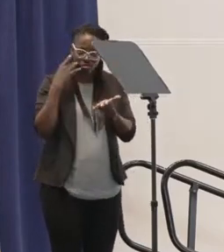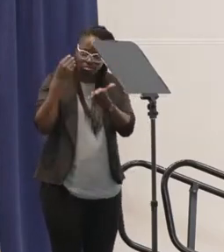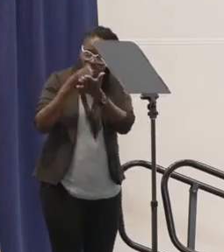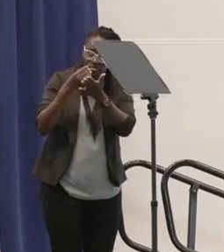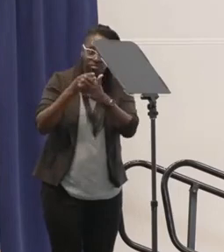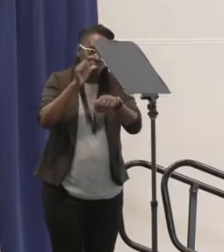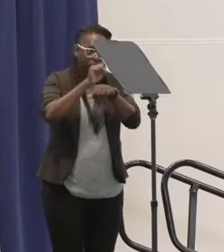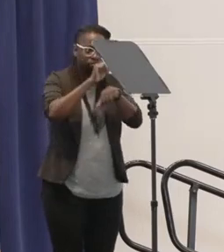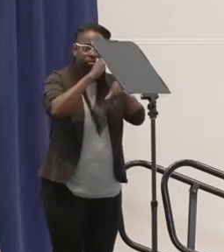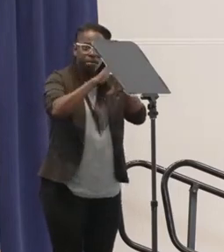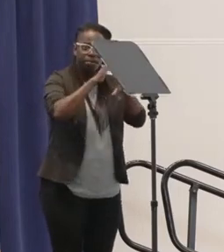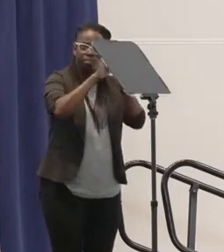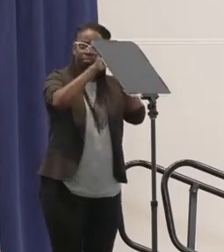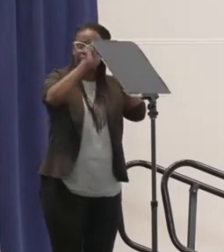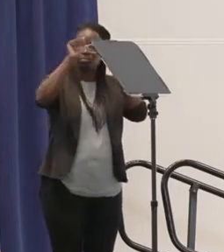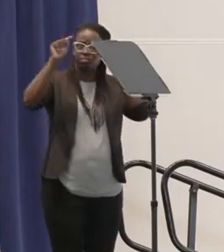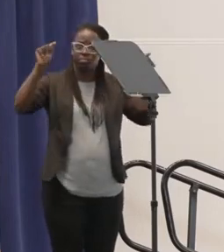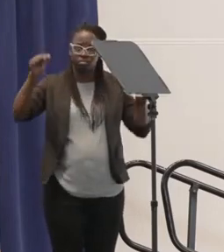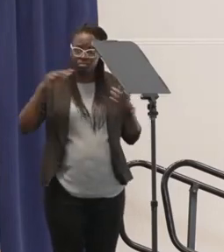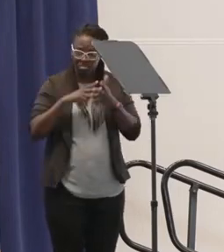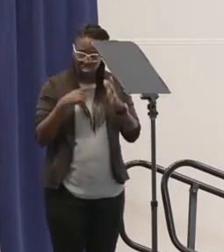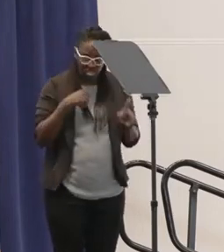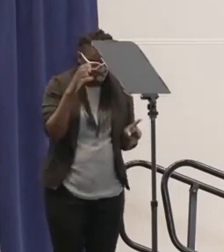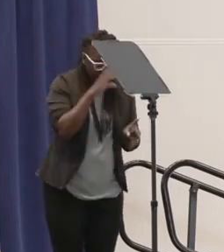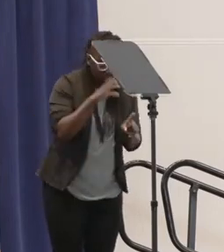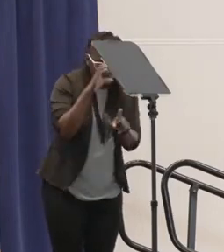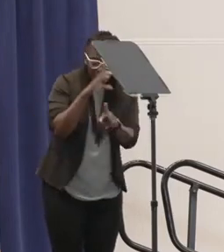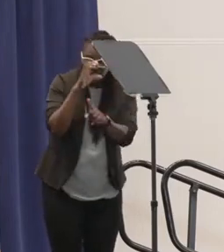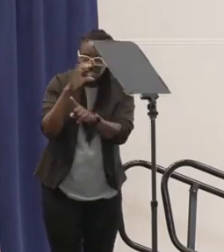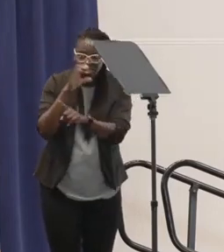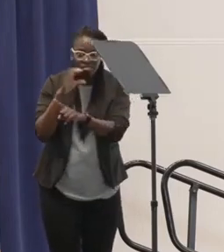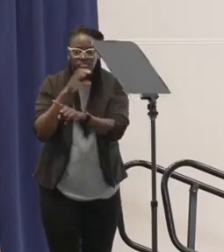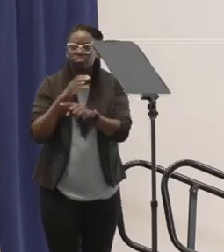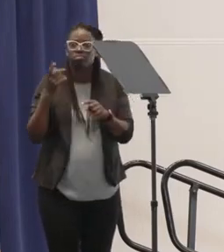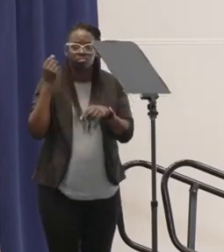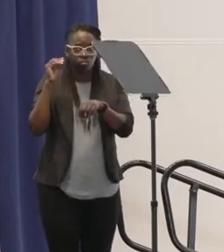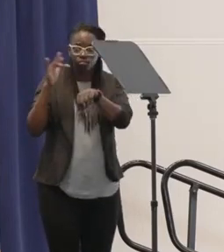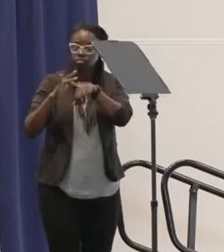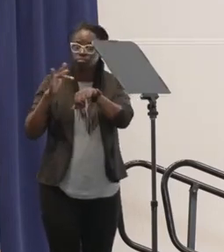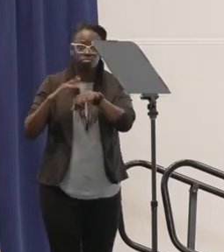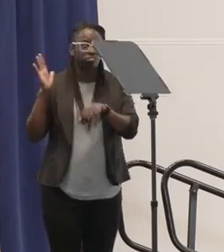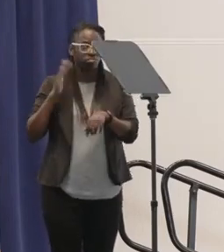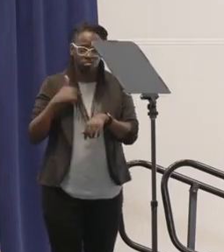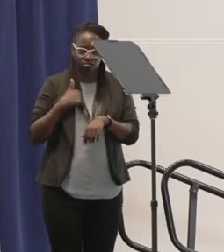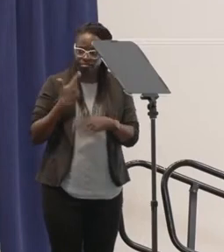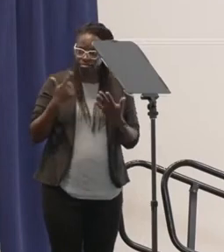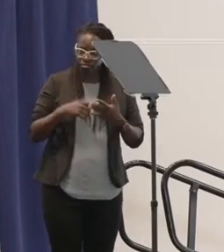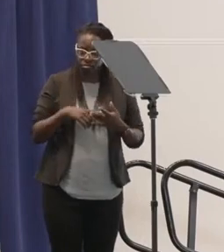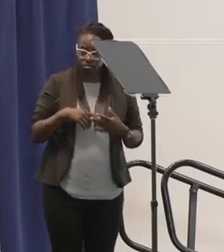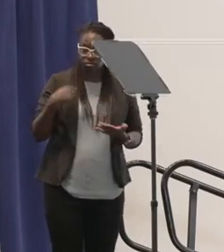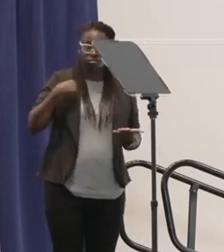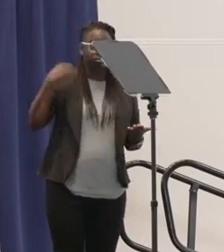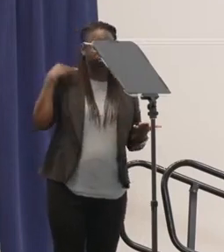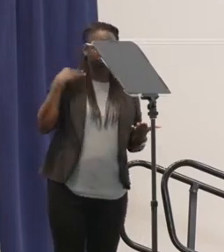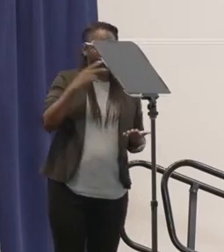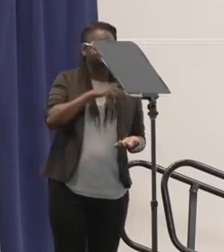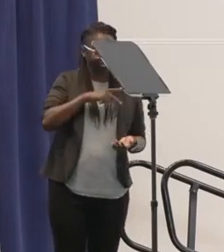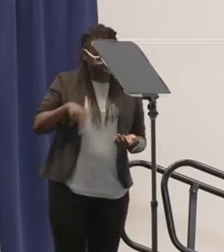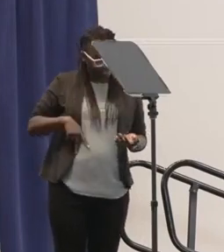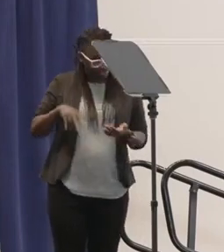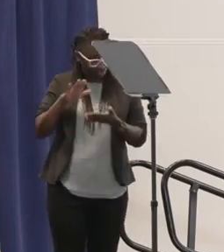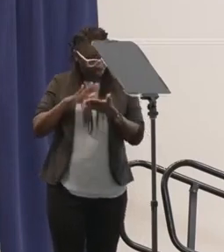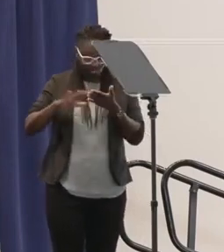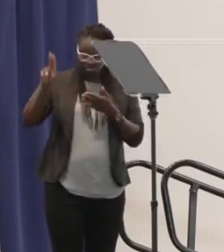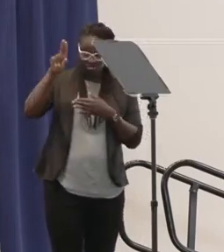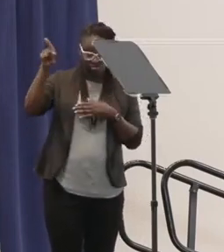sets. We need folks to have access. And I also understand the Princeton, the Harvards of the world are not going to solve a worker shortage issue. It